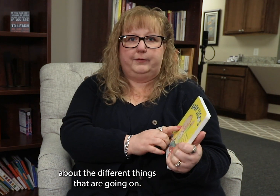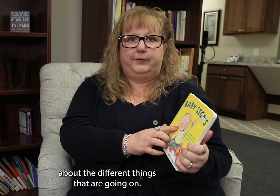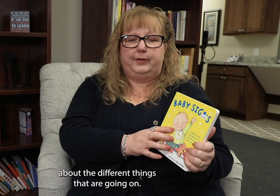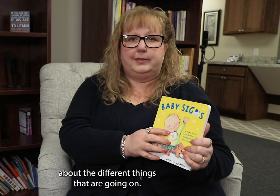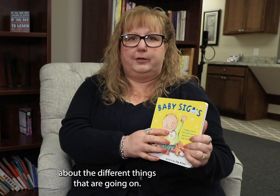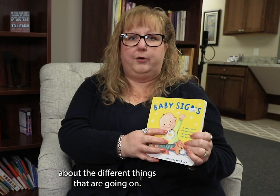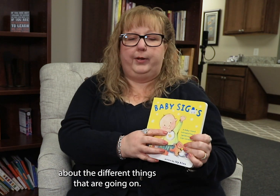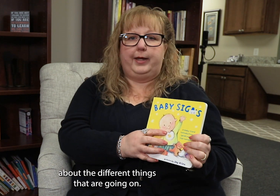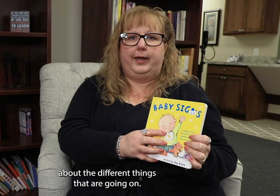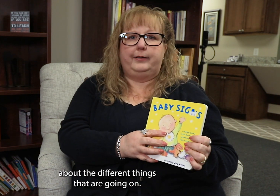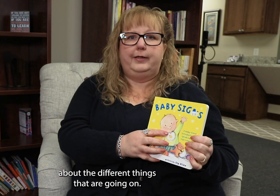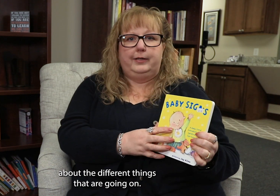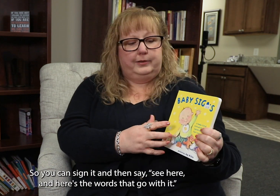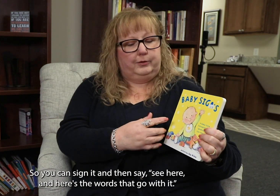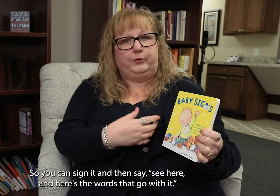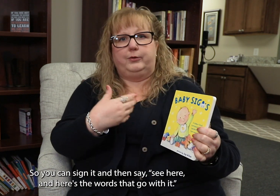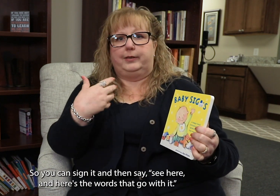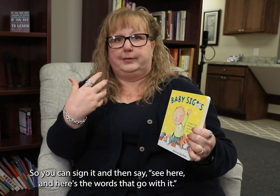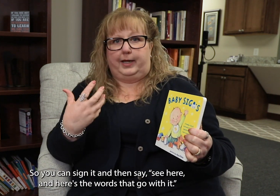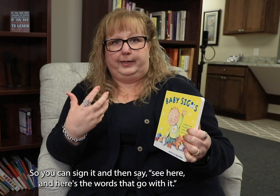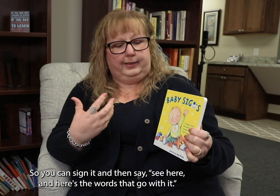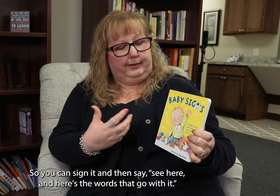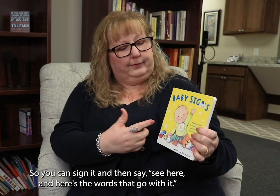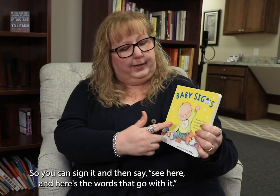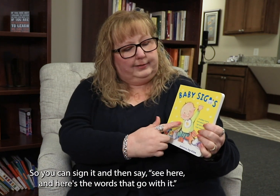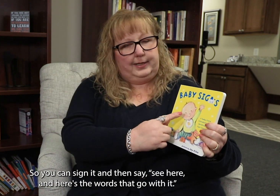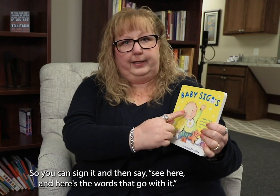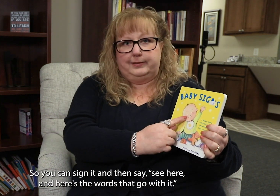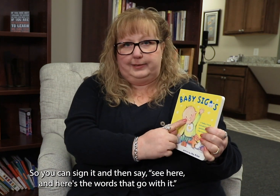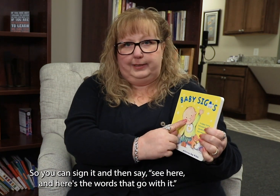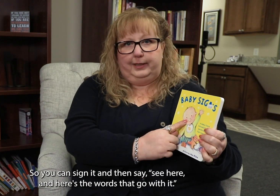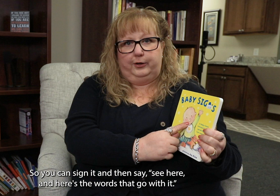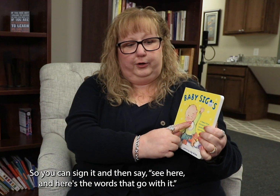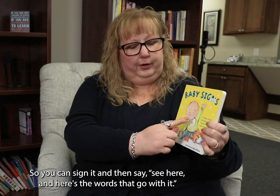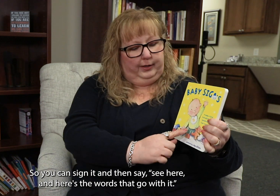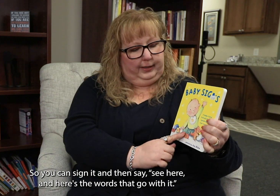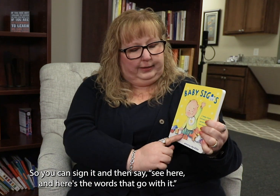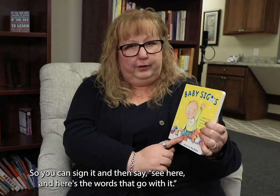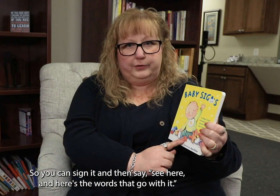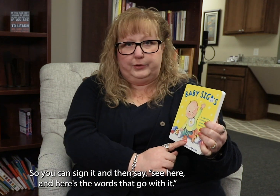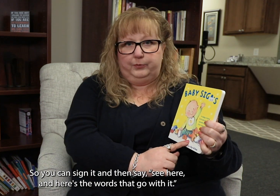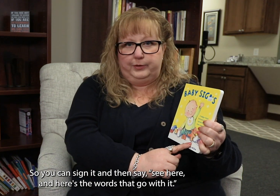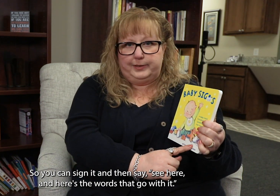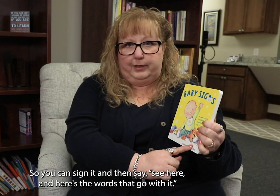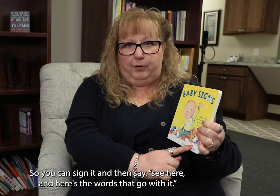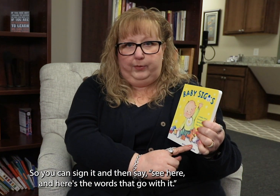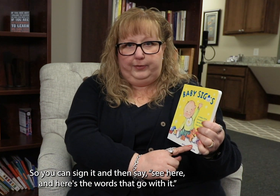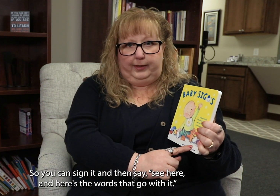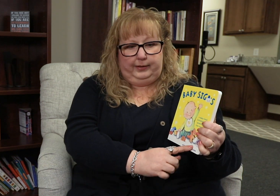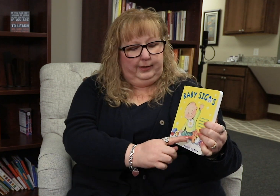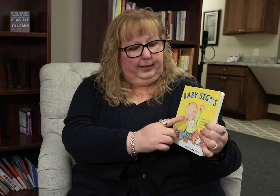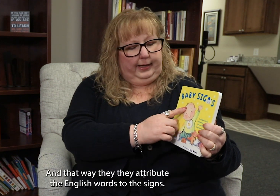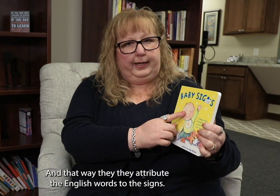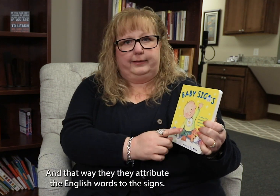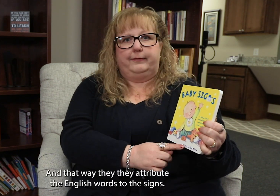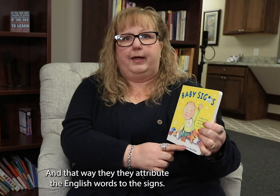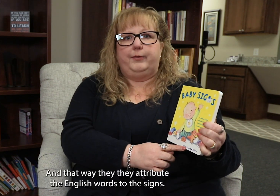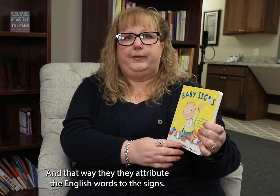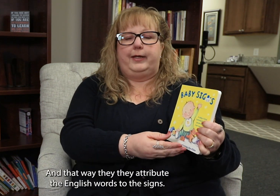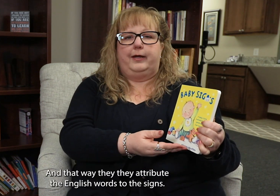different things that are going on, so you can sign it and then say, see here, and here's the words that go with it. And that way